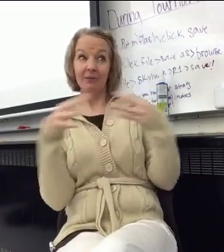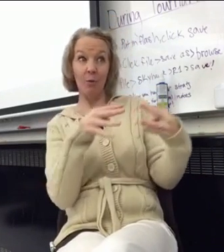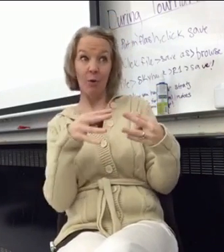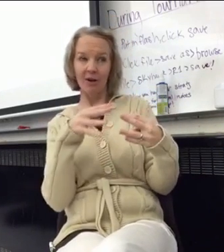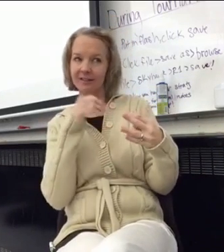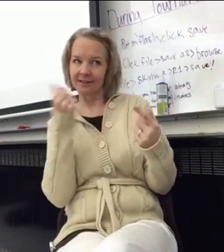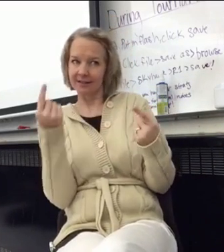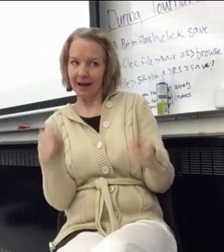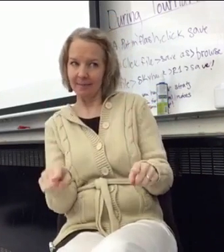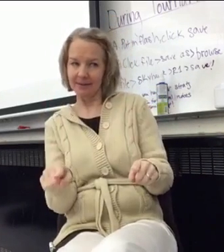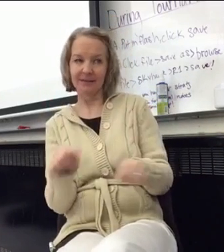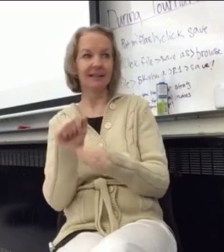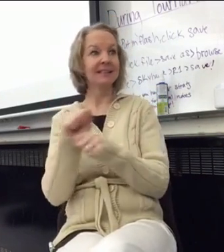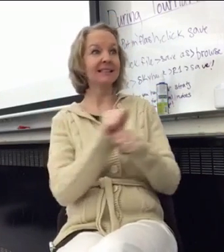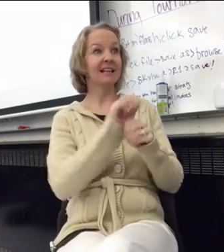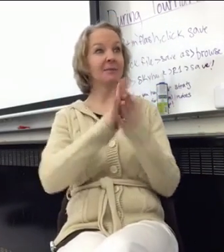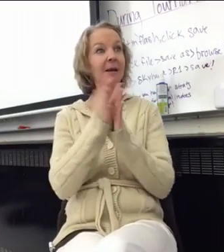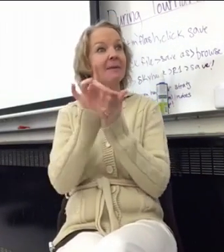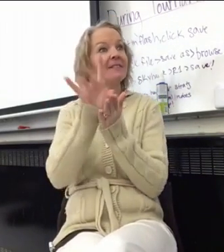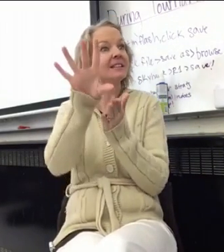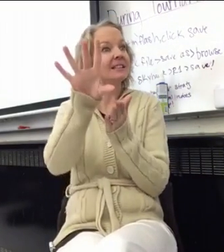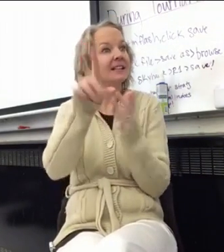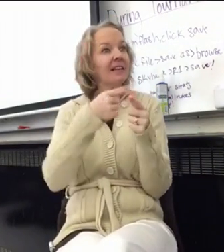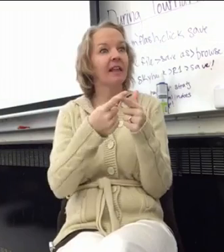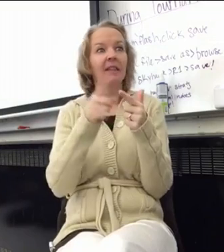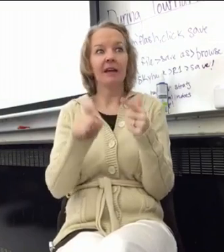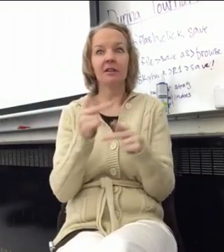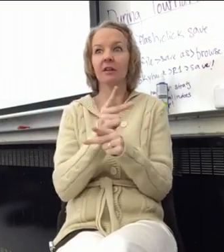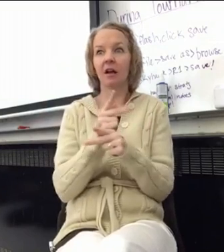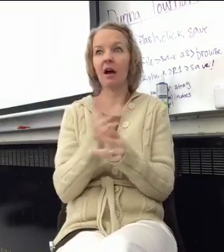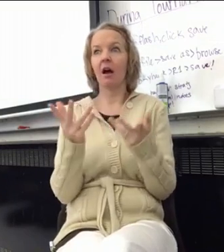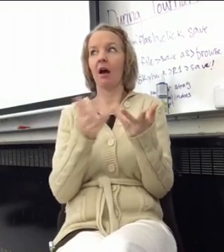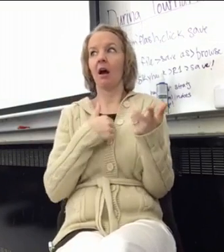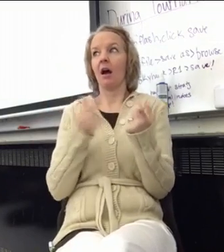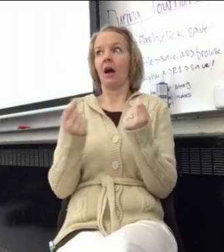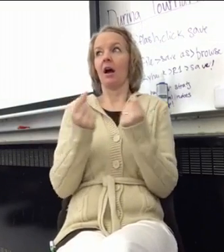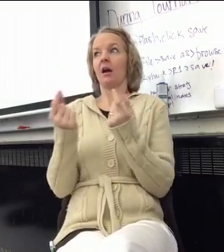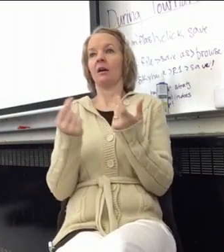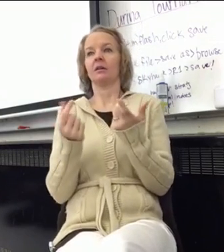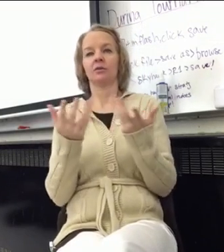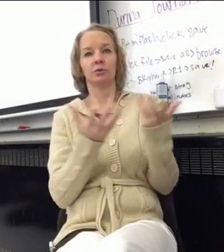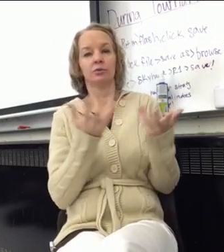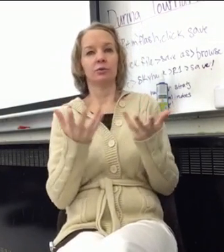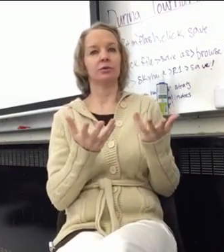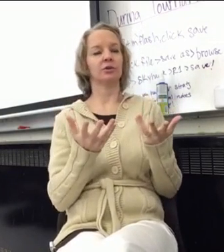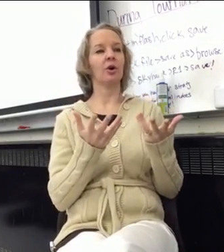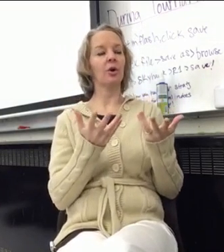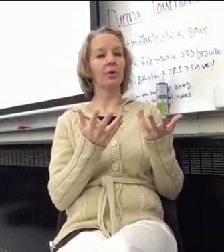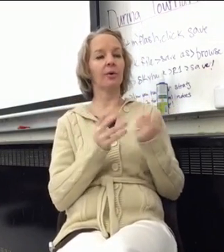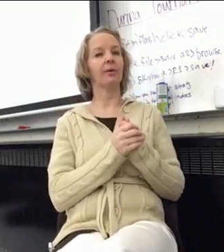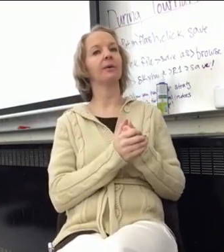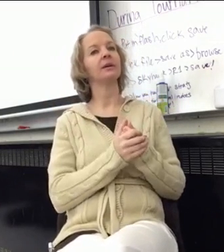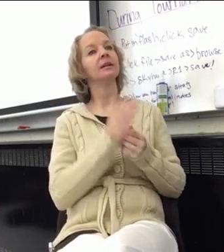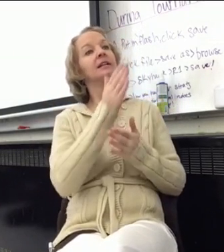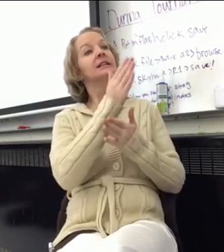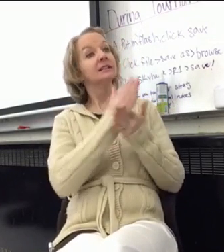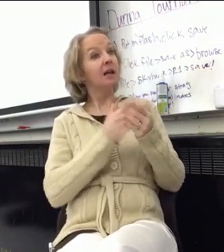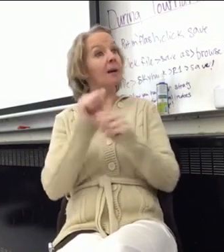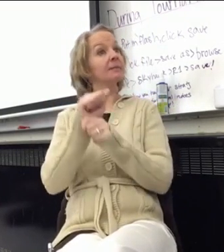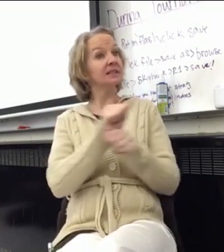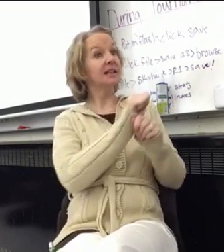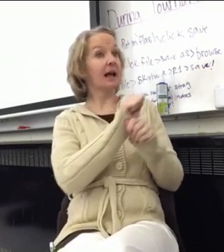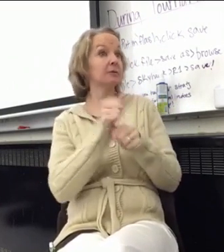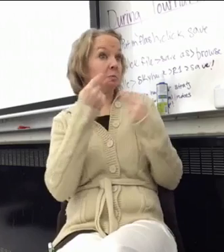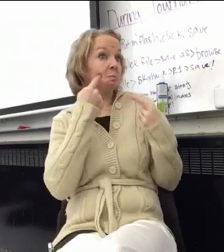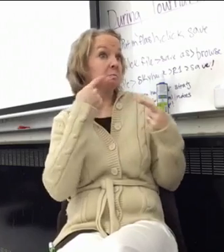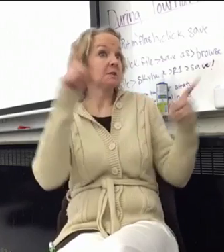happening. Slaves begin to get evicted, and they have to decide what they're going to do. So here's kind of how this is going to work. Now, some slaves